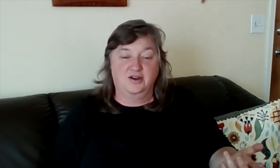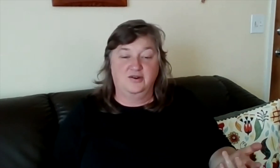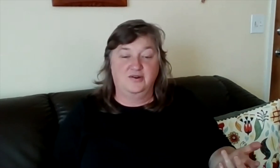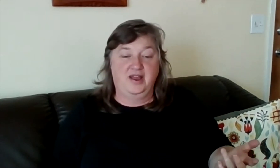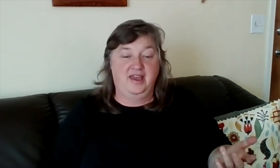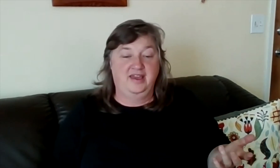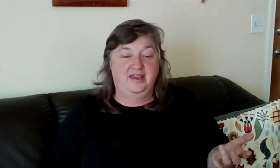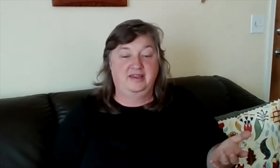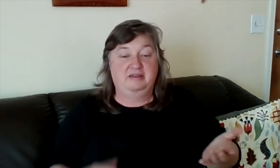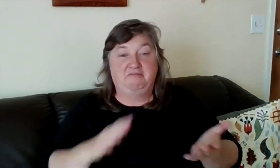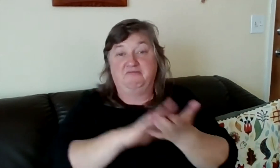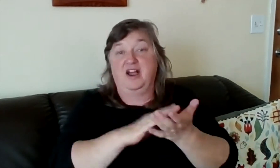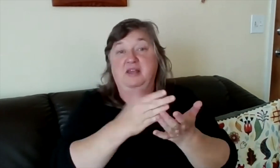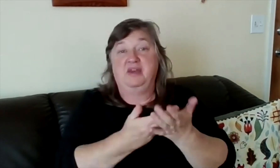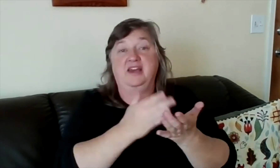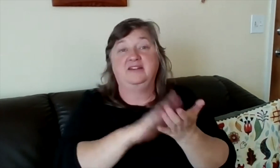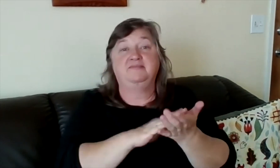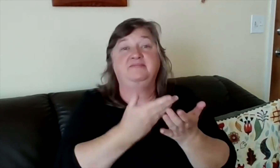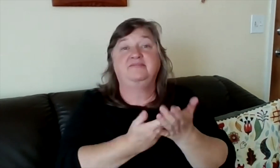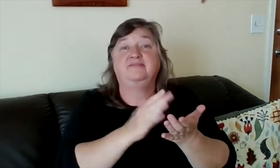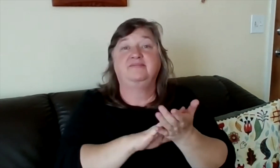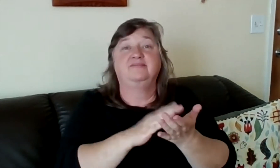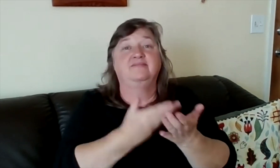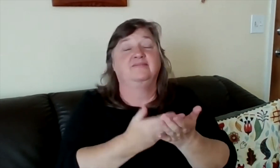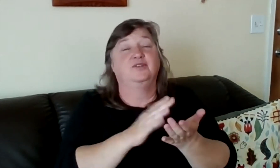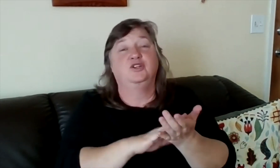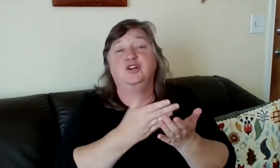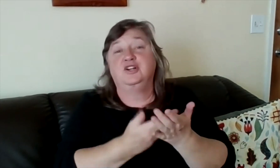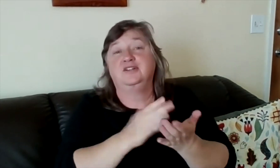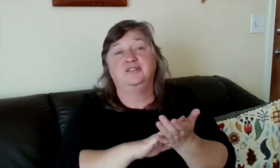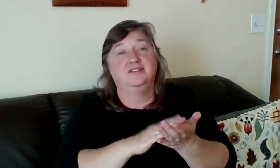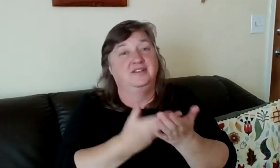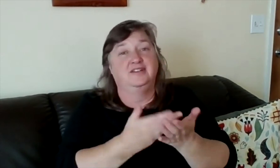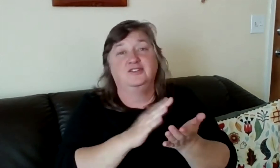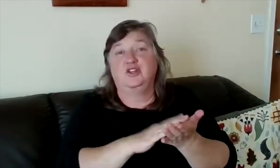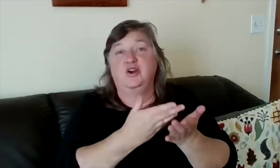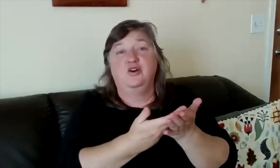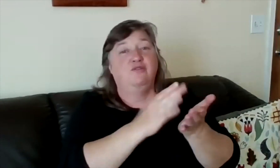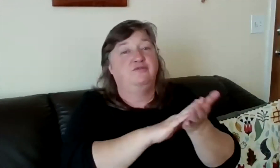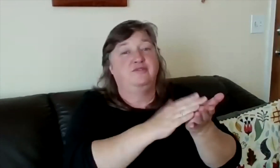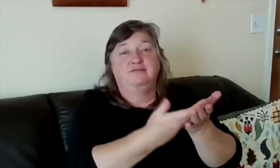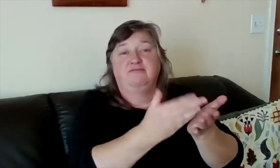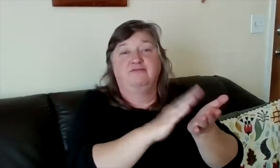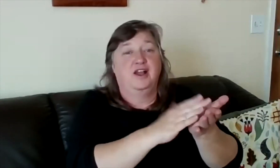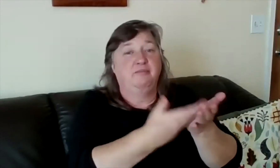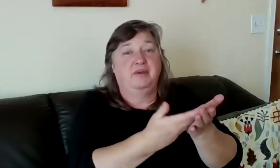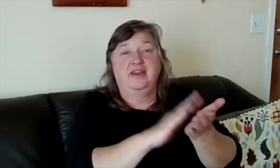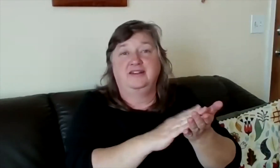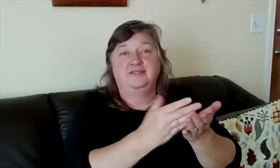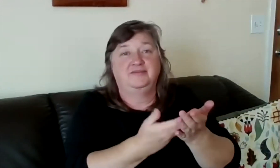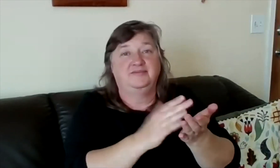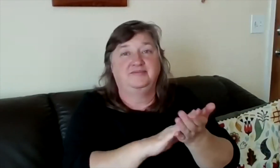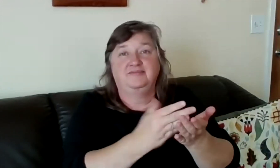So a frying pan, cook, stove, frying pan,